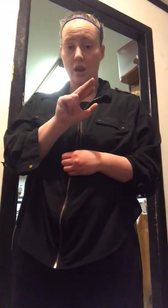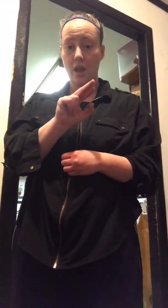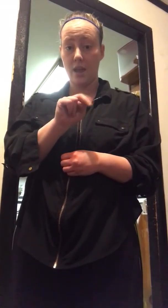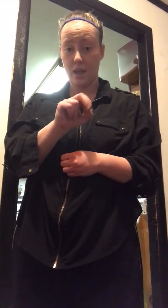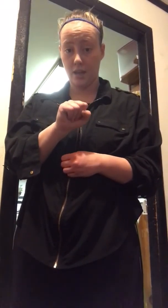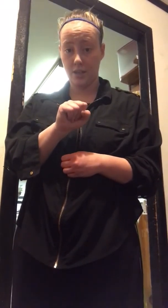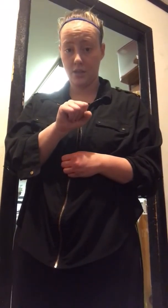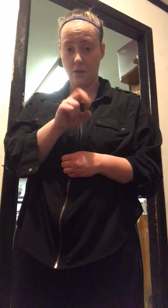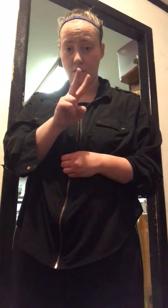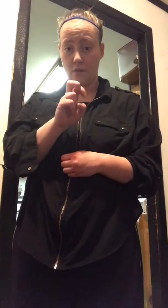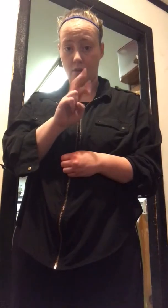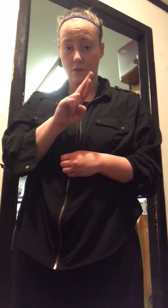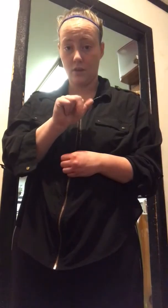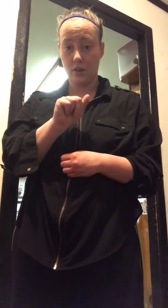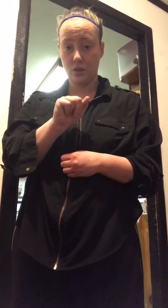What section or plane